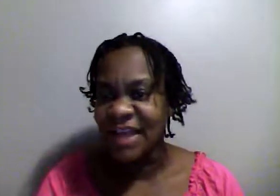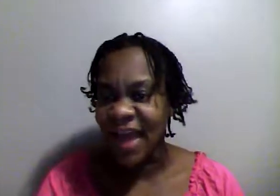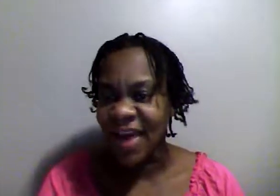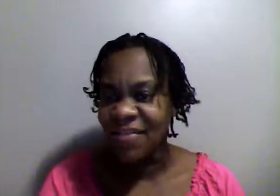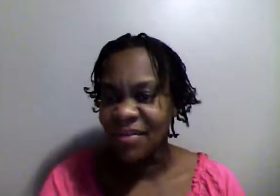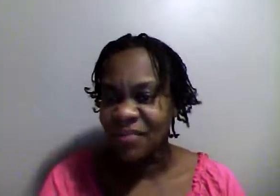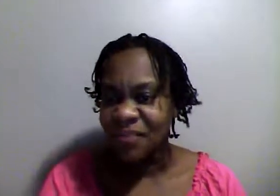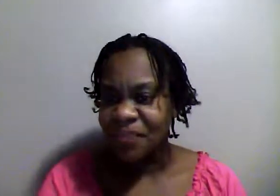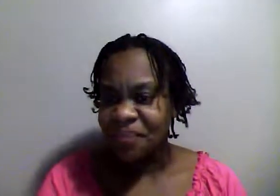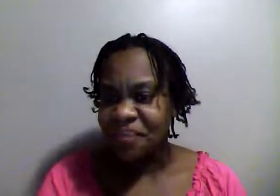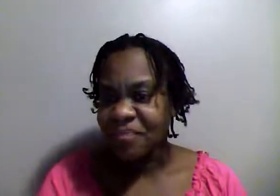live.